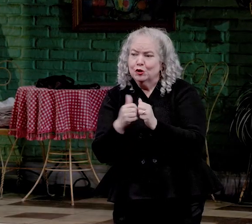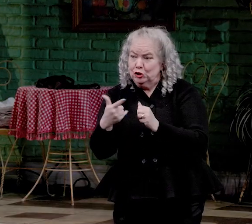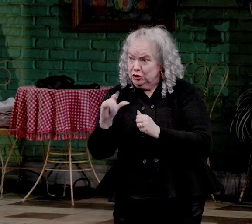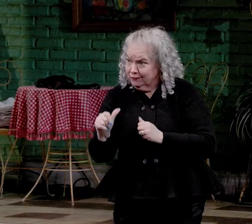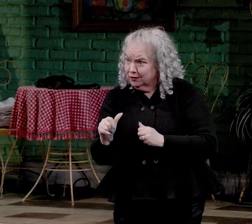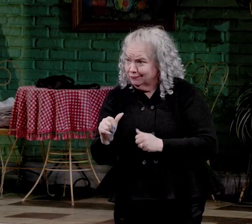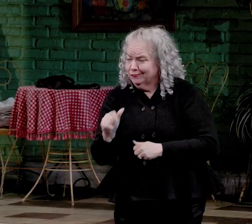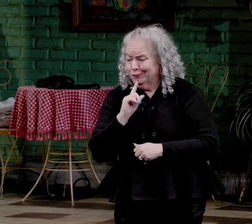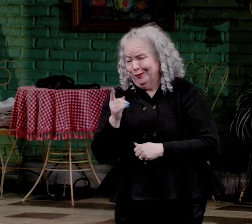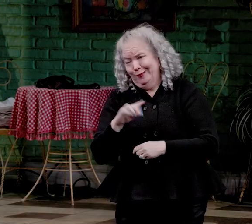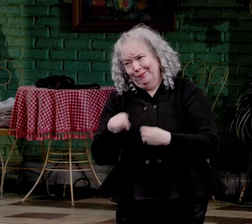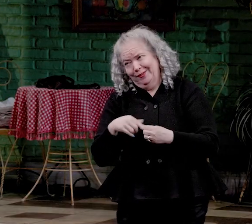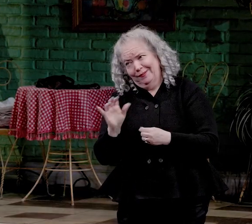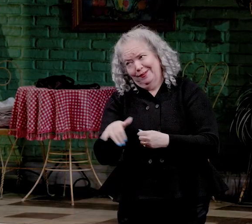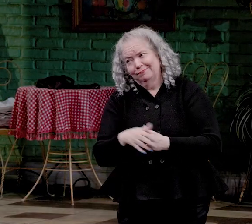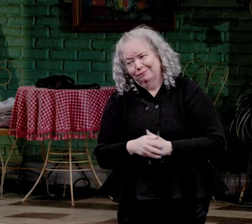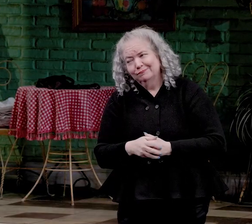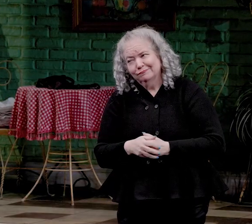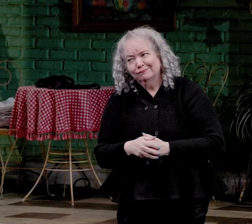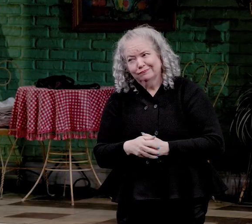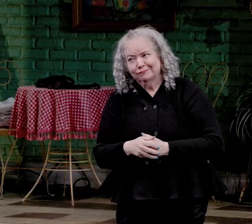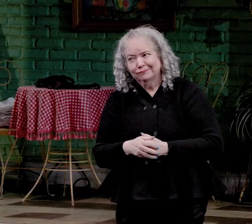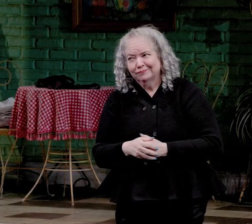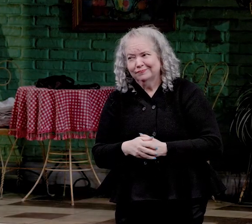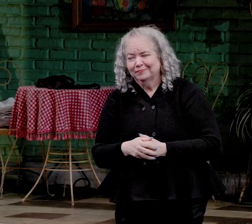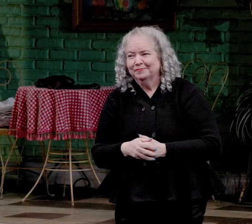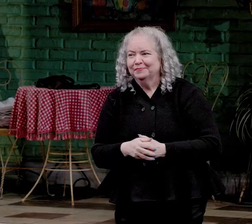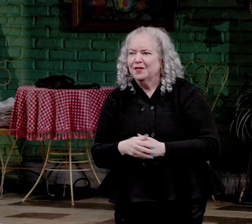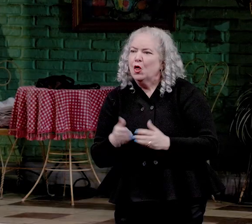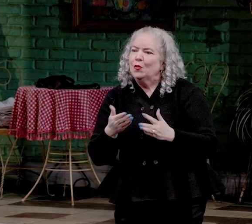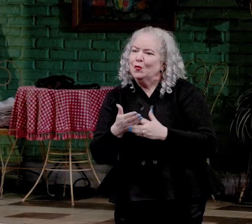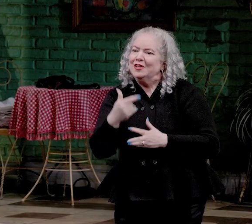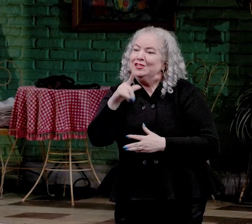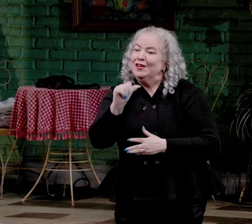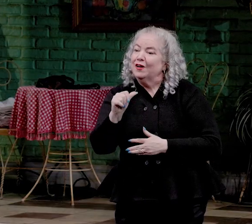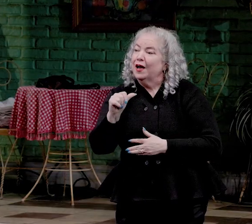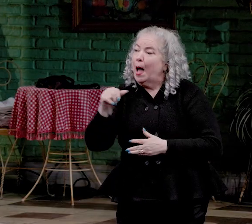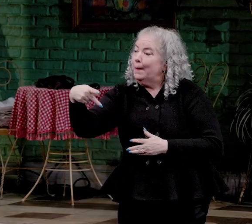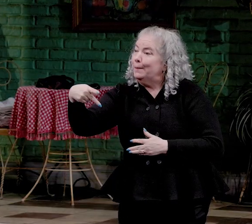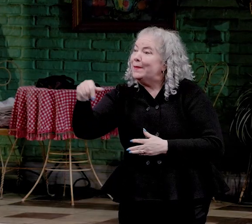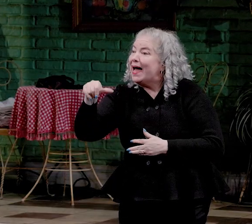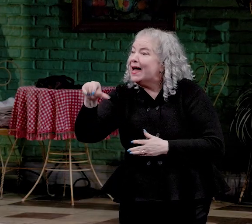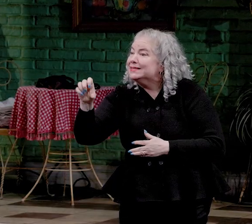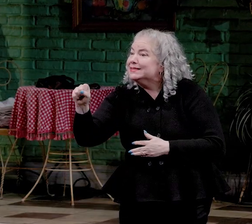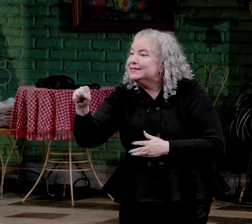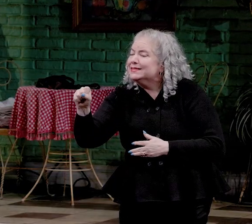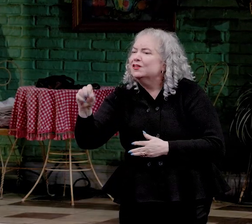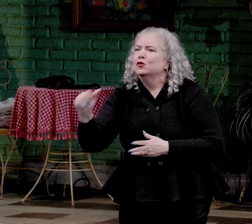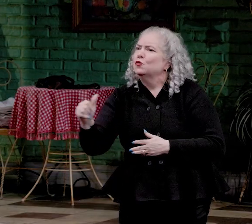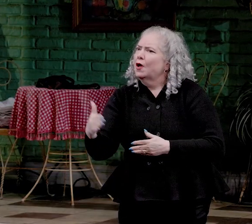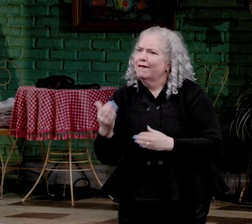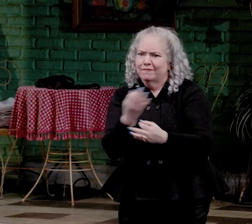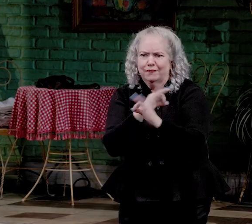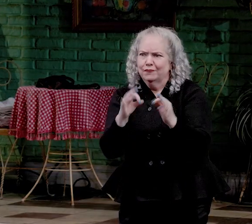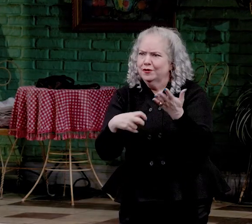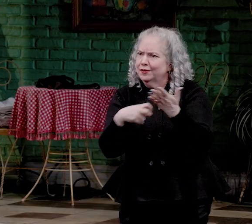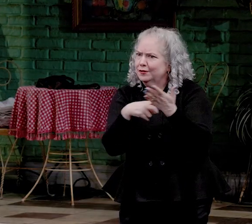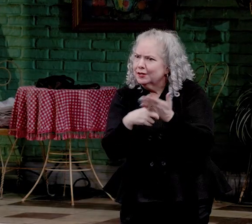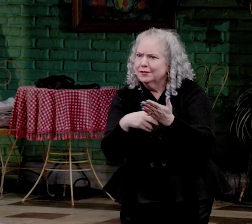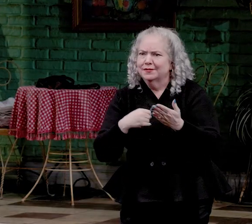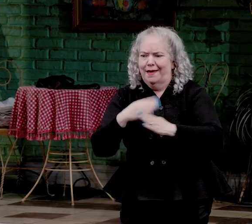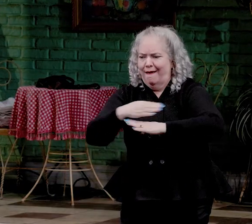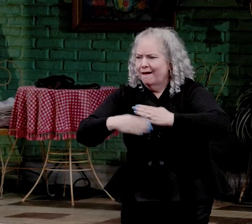all about. Through the Rock Geva Pass, we're offering complimentary tickets to Geva Productions and